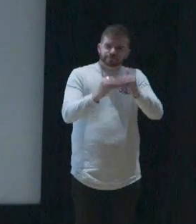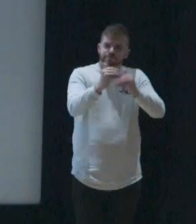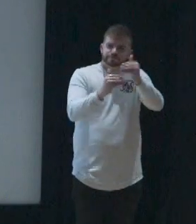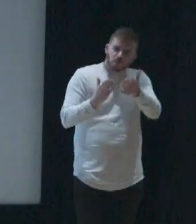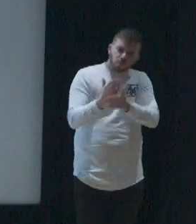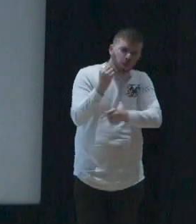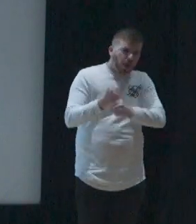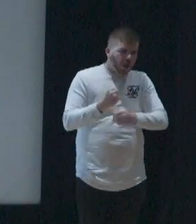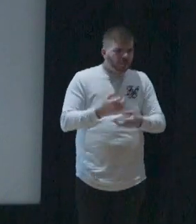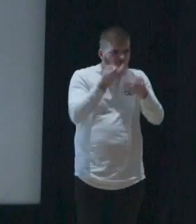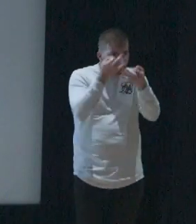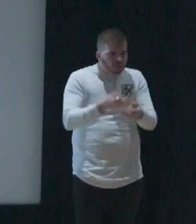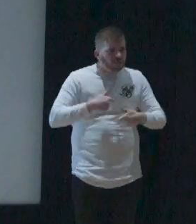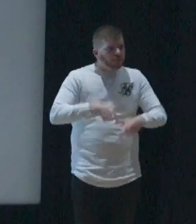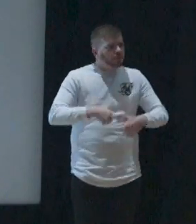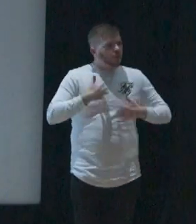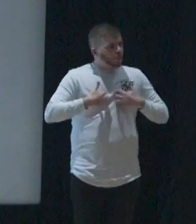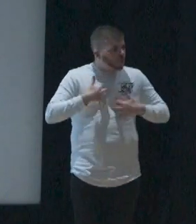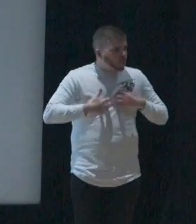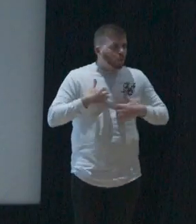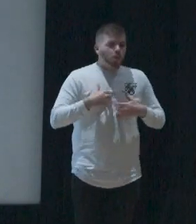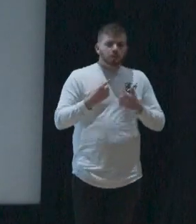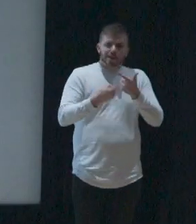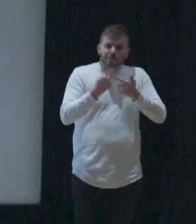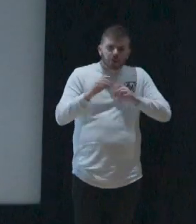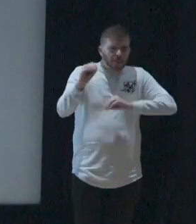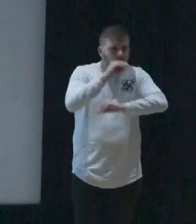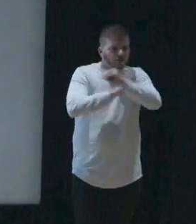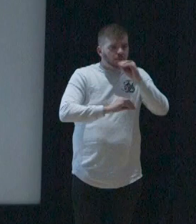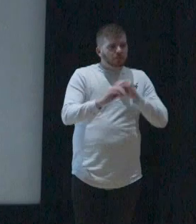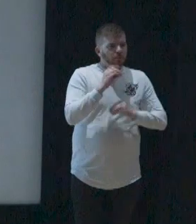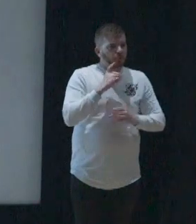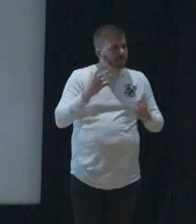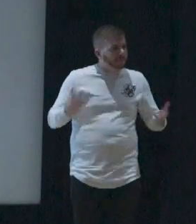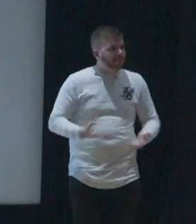interesting and introduce new puzzles and different types of fights to keep it fun.